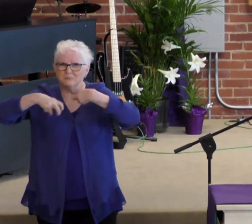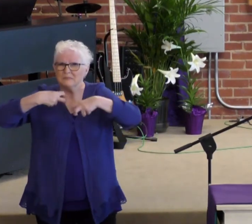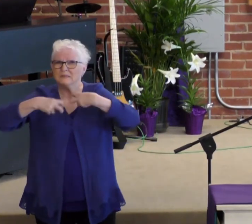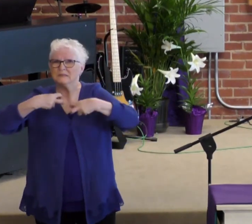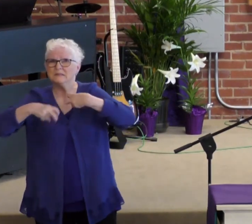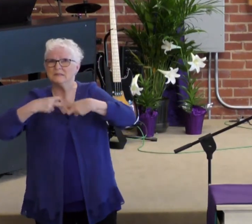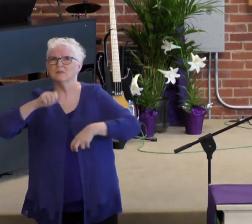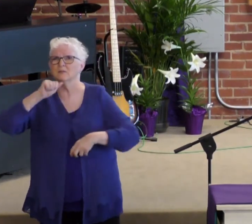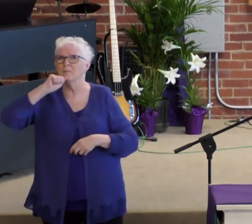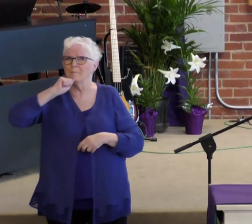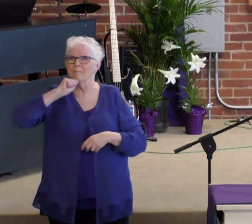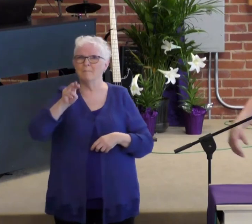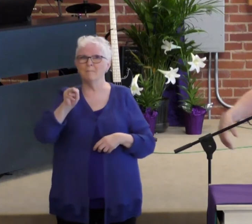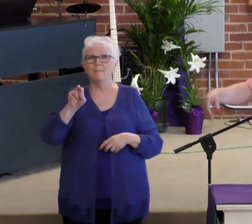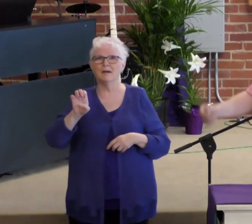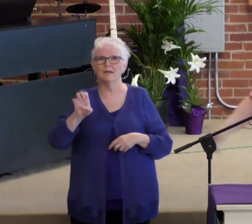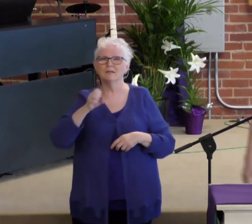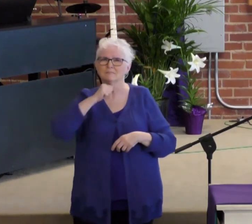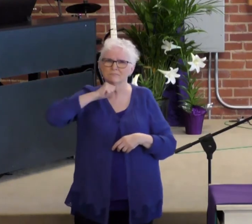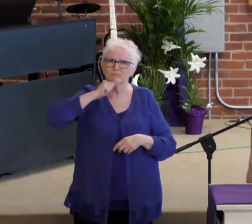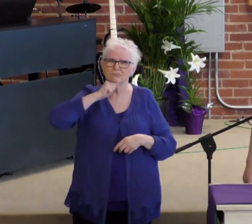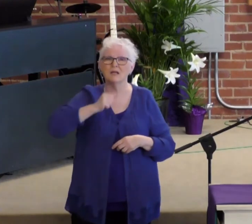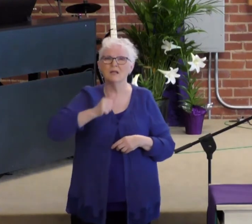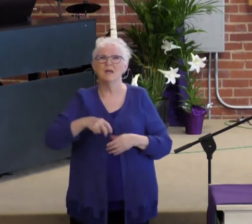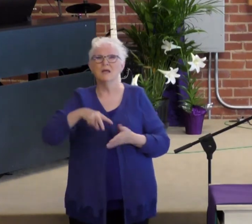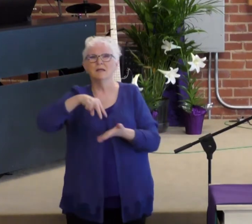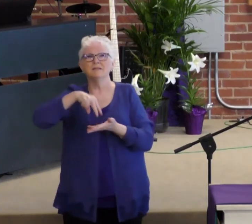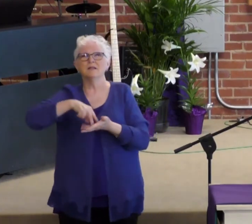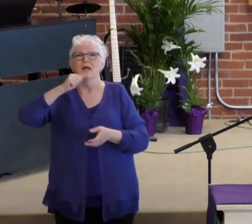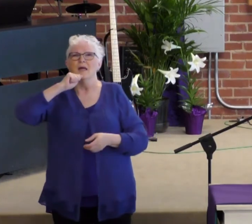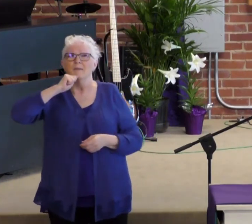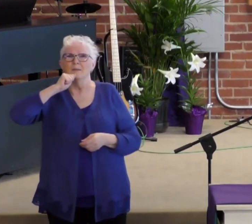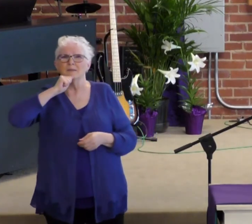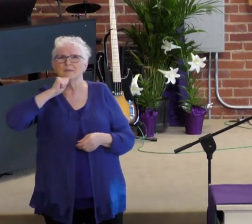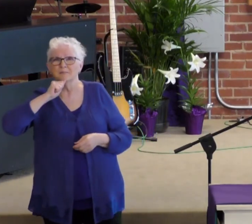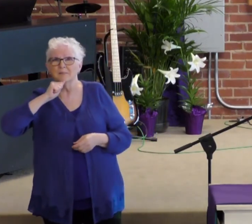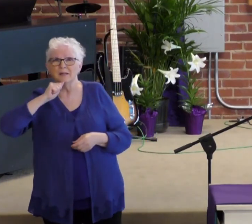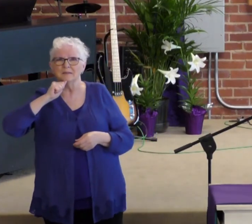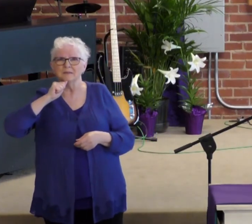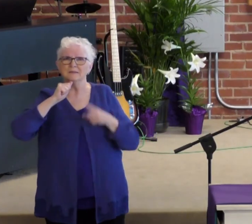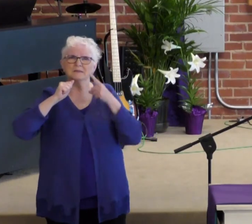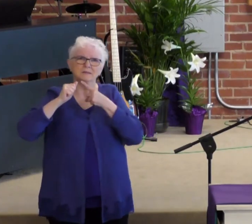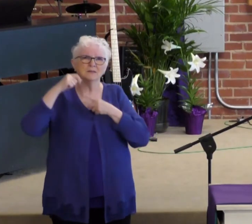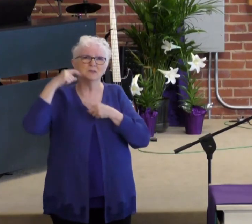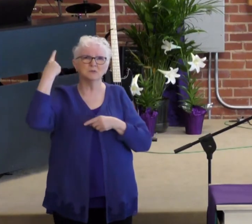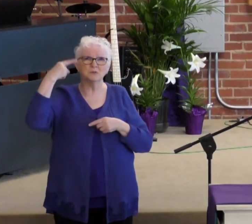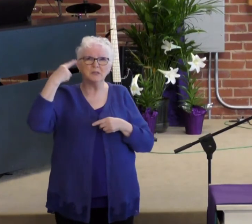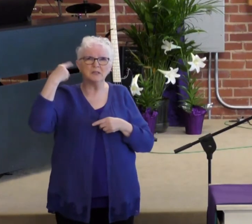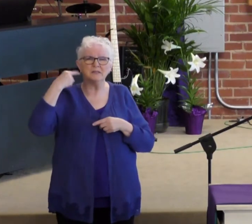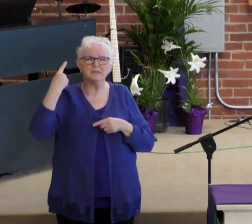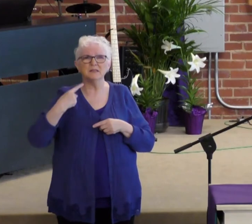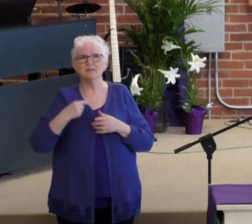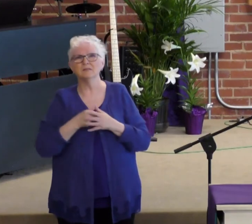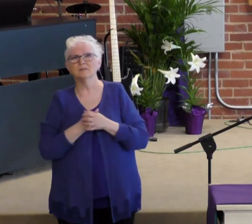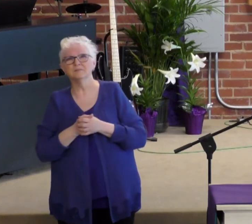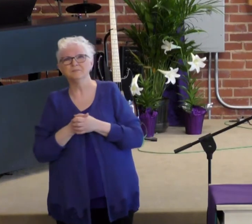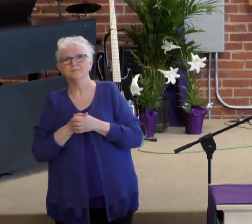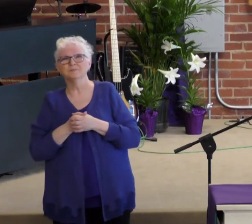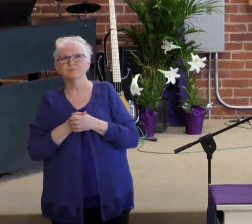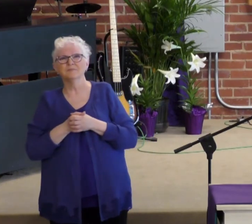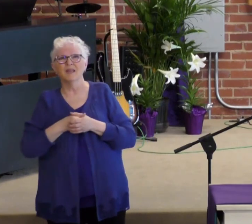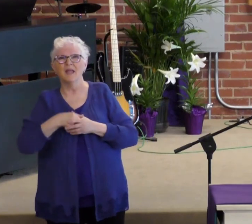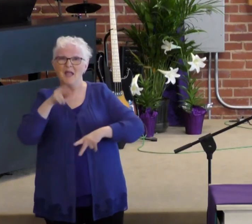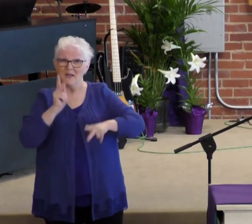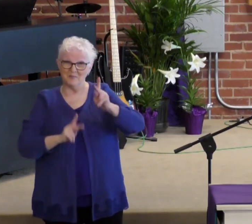through. He said, he stood up and he said, "This microphone is crazy. It's lost its mind." And they said,